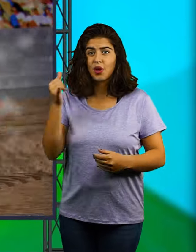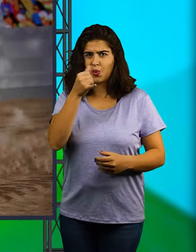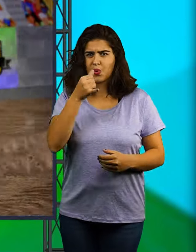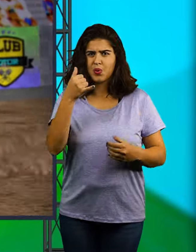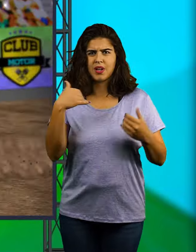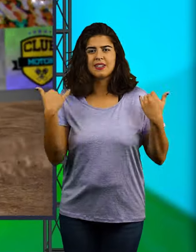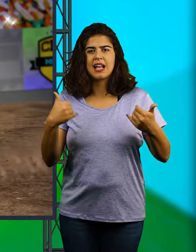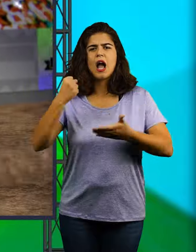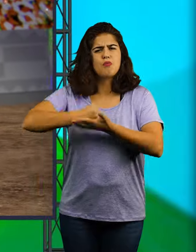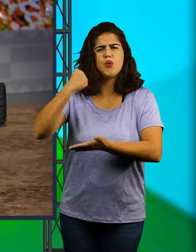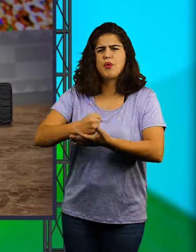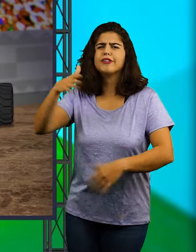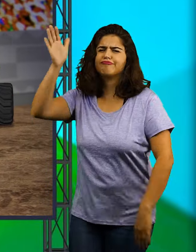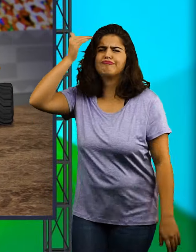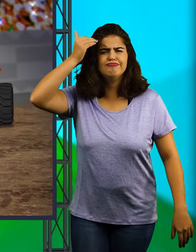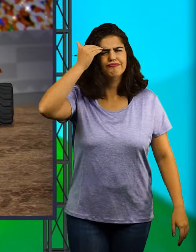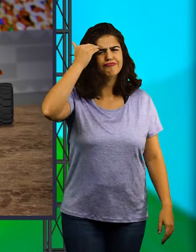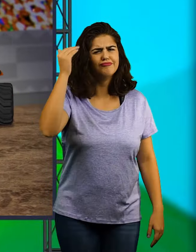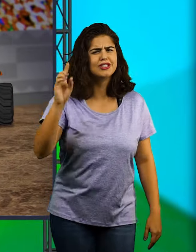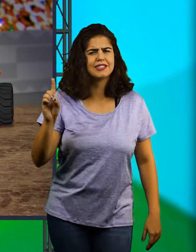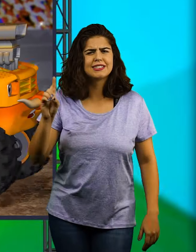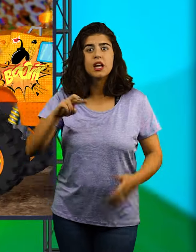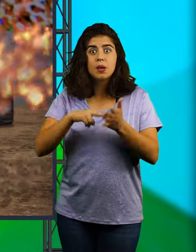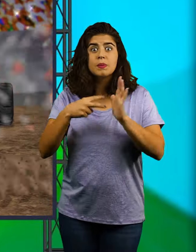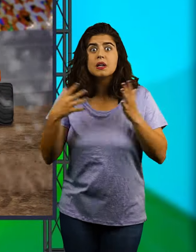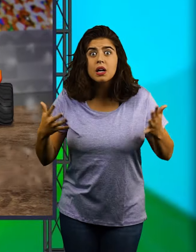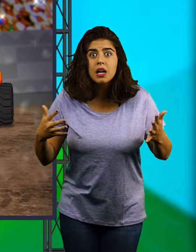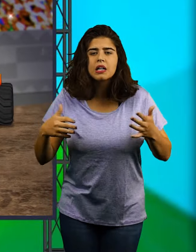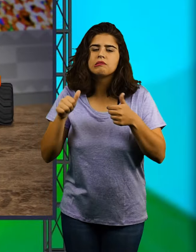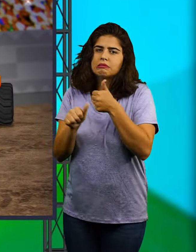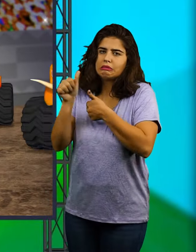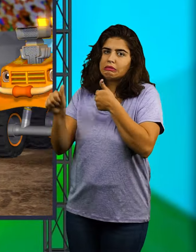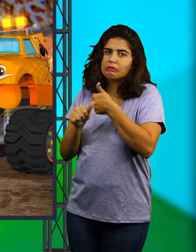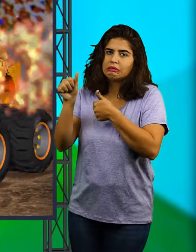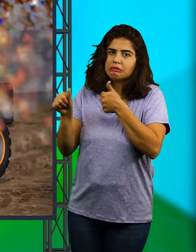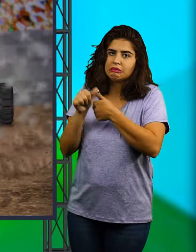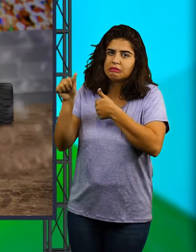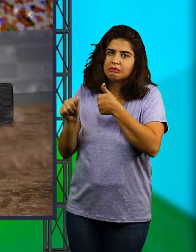Of course, as Boom Boom knows, D is also for dangerous. No!